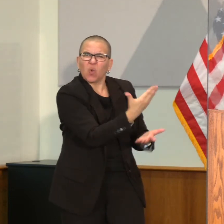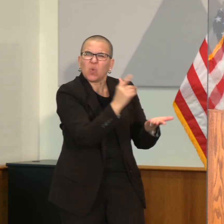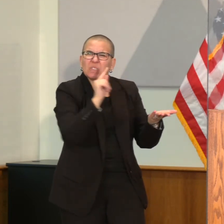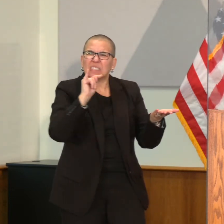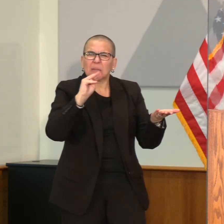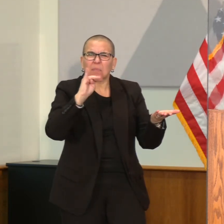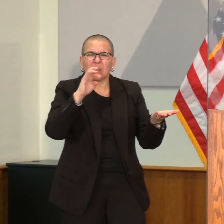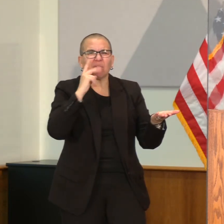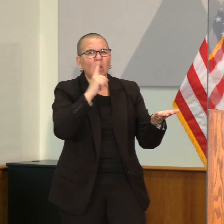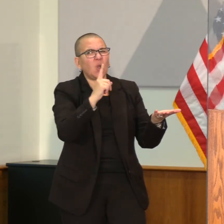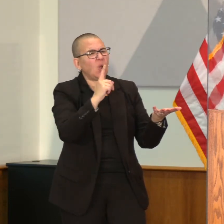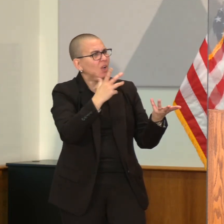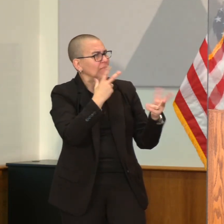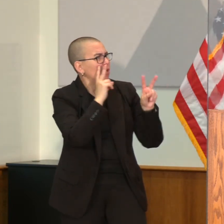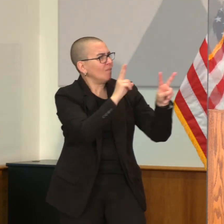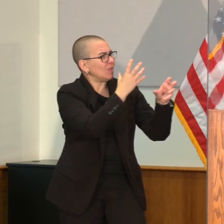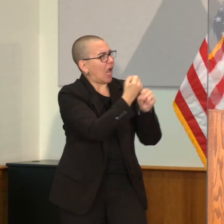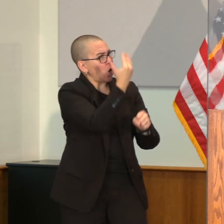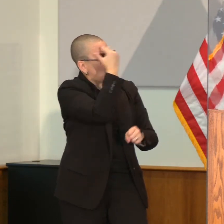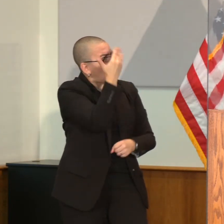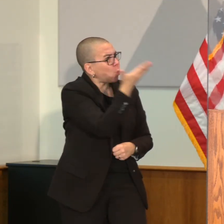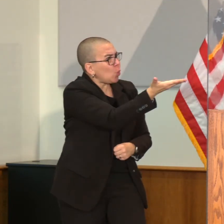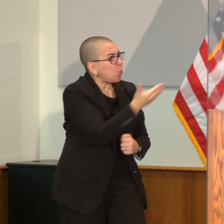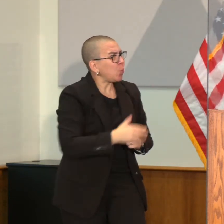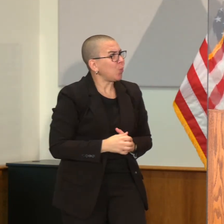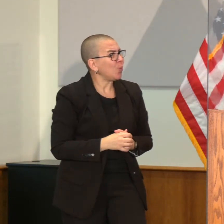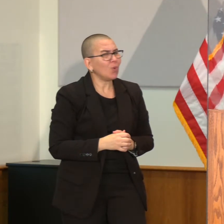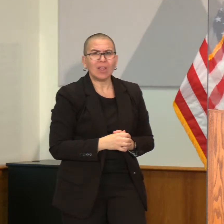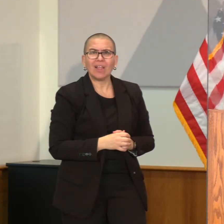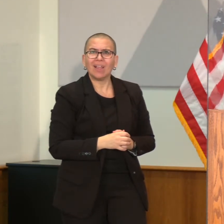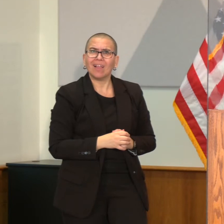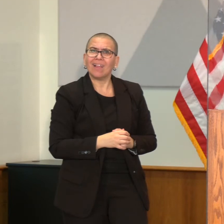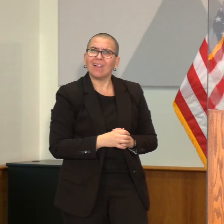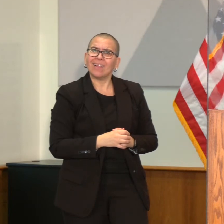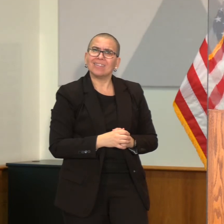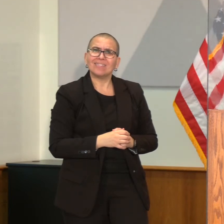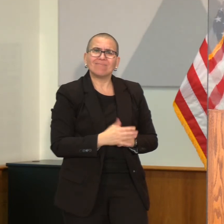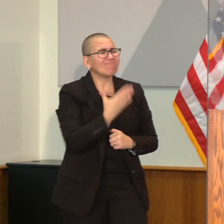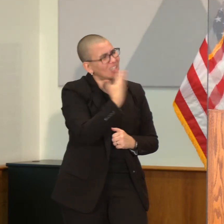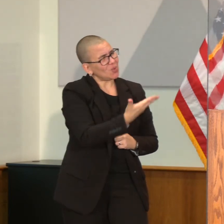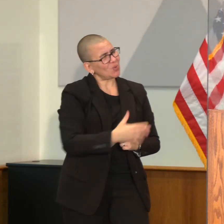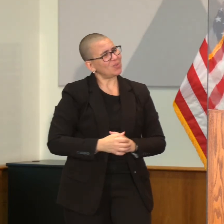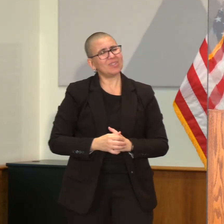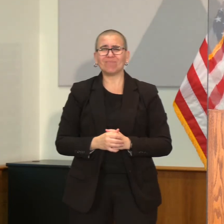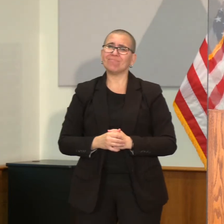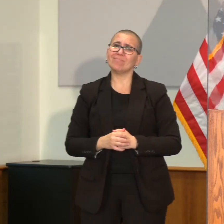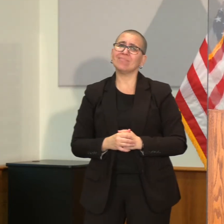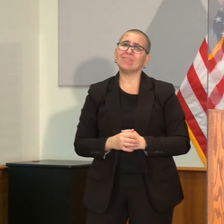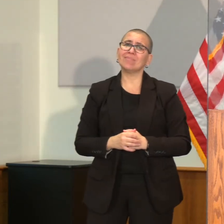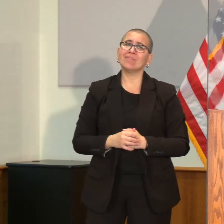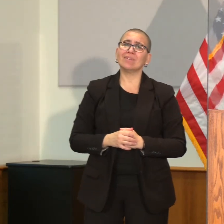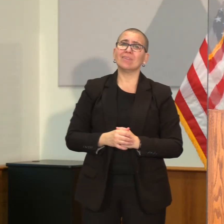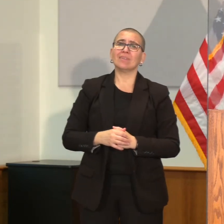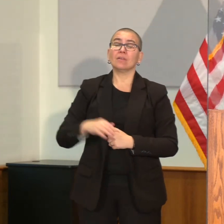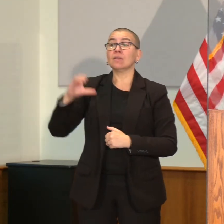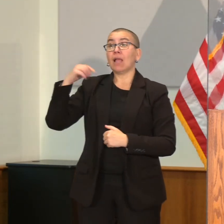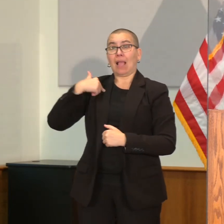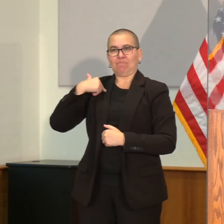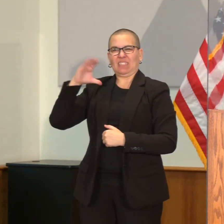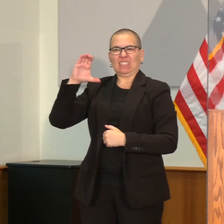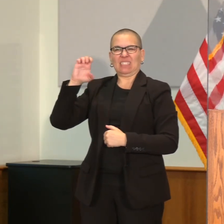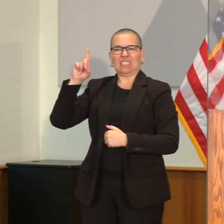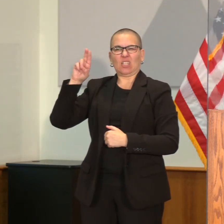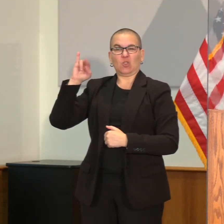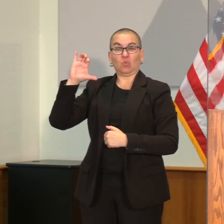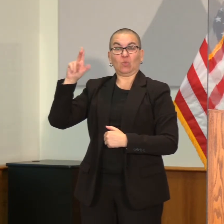know you better as we move through these conference committee negotiations, so thank you. I'm Cedric Frazier, Representative District 45A, which covers the cities of